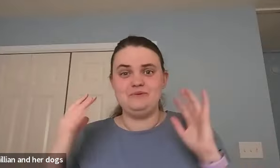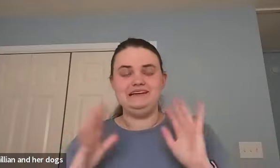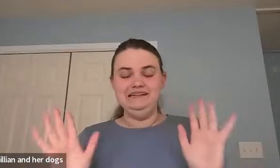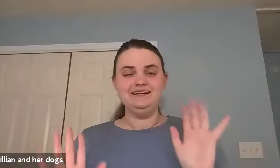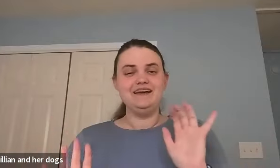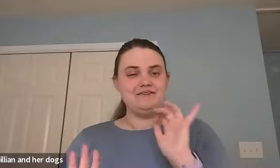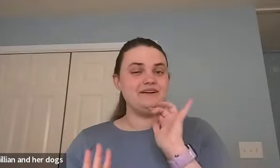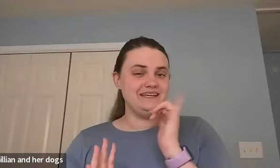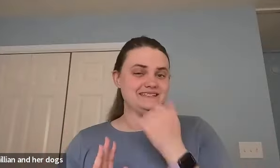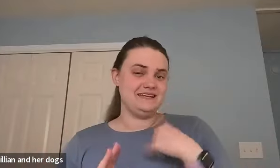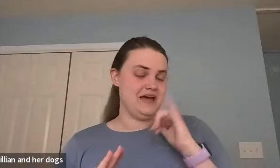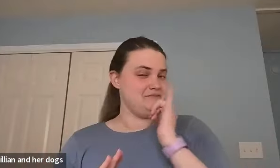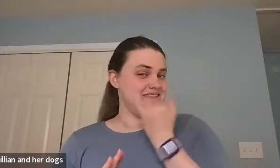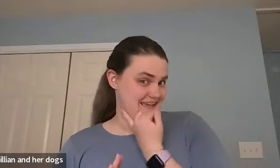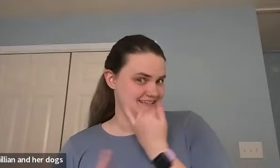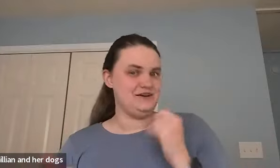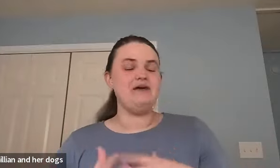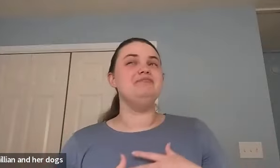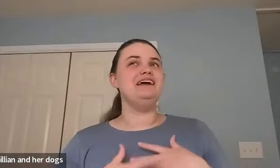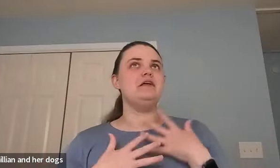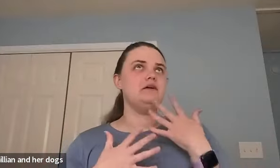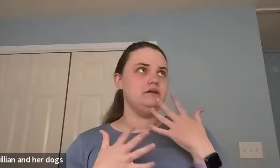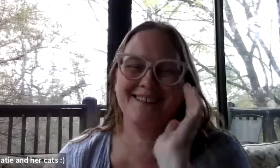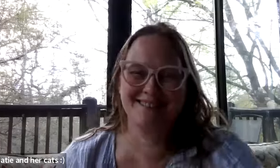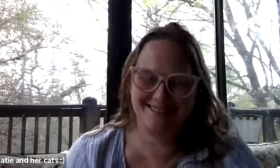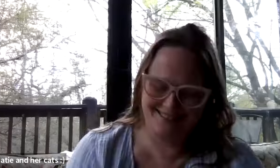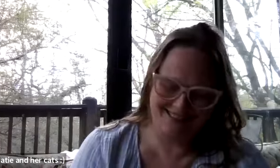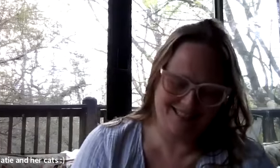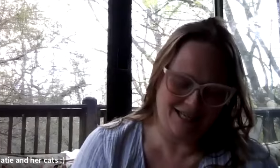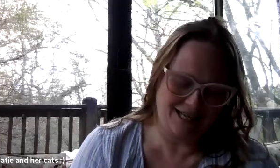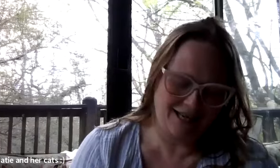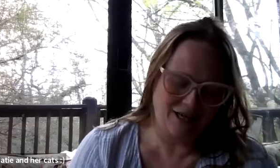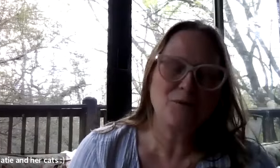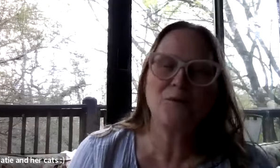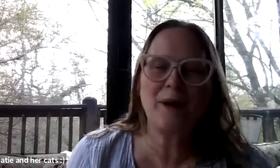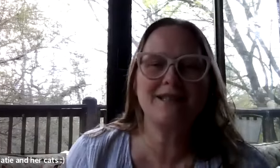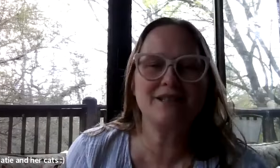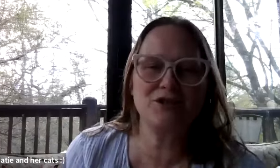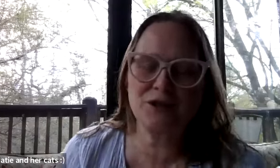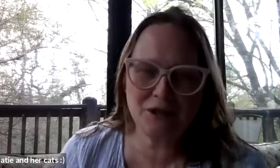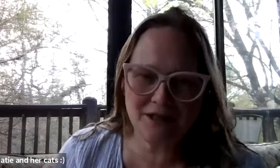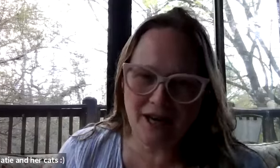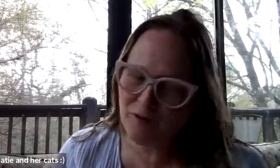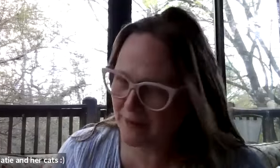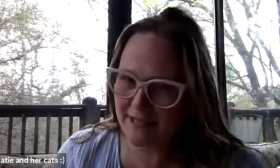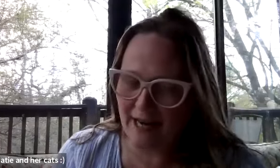And very easy to have a mistake. So I'm like, all the same. I know when they're saying they're hurting. Wait, did you just do the sign for